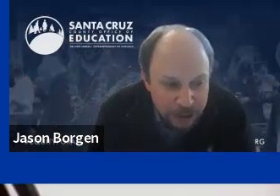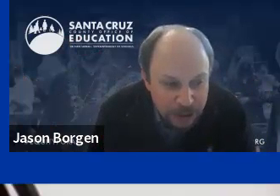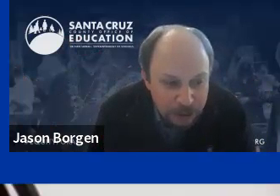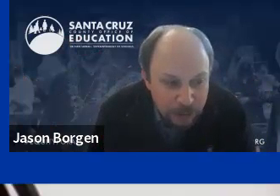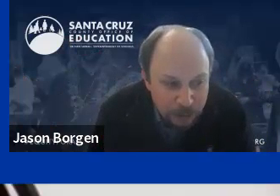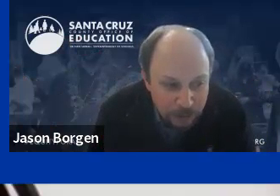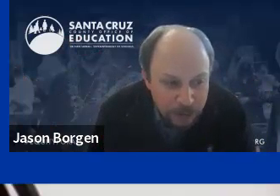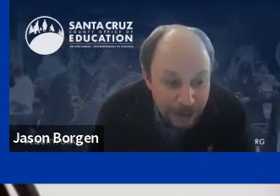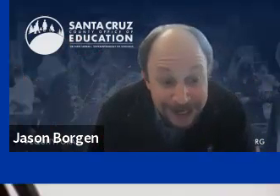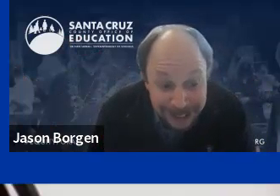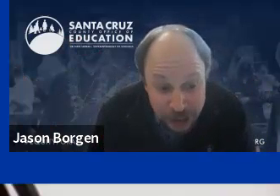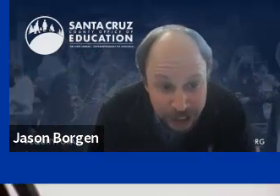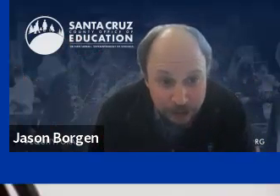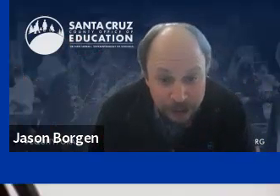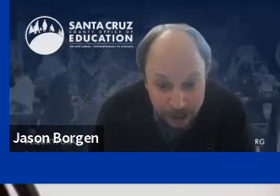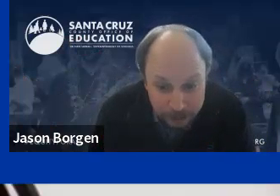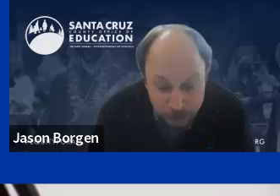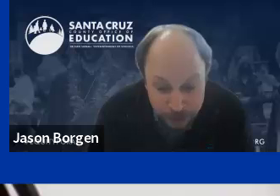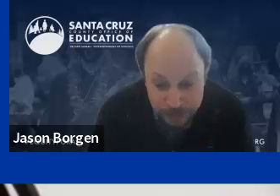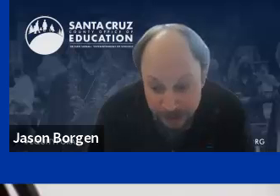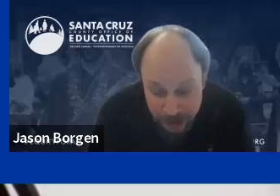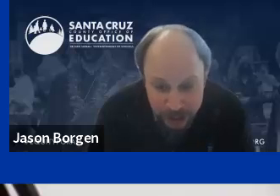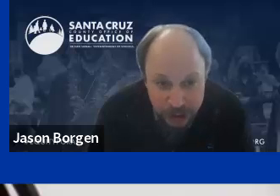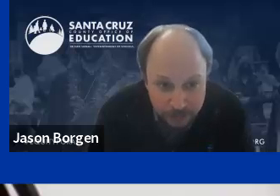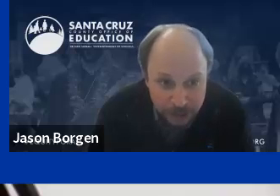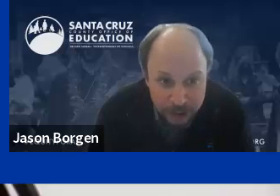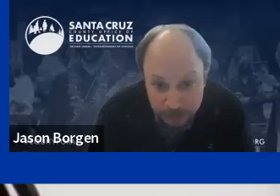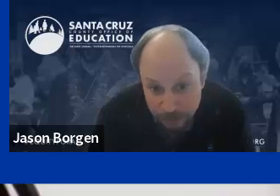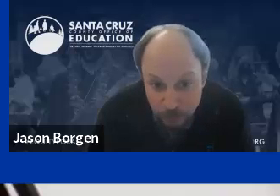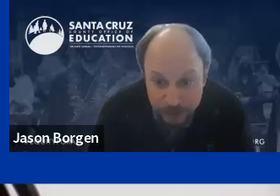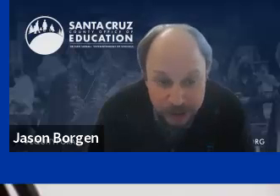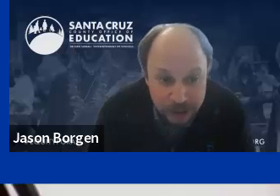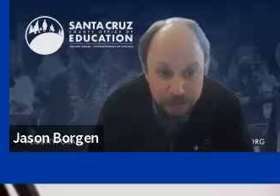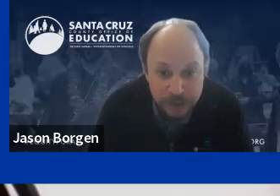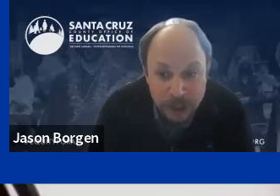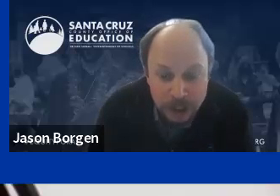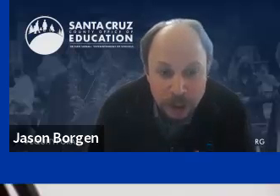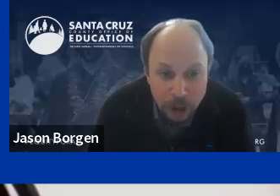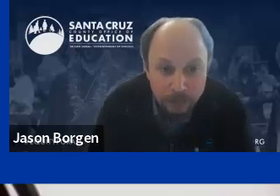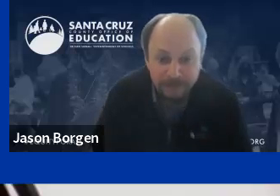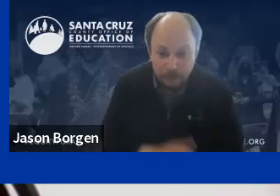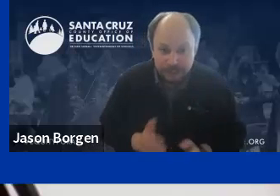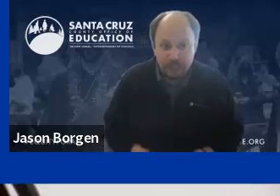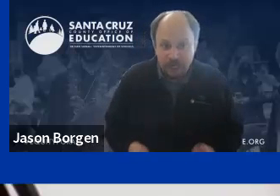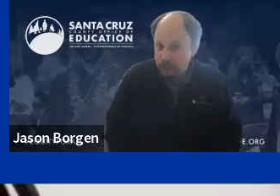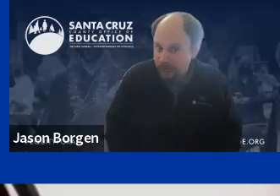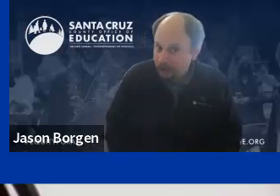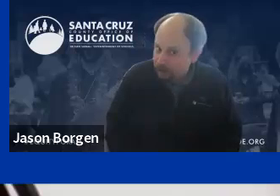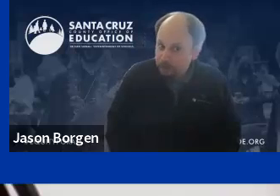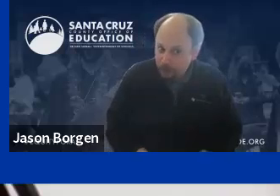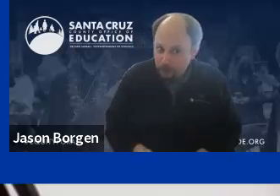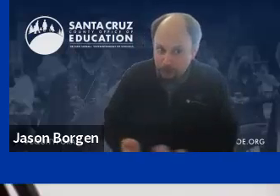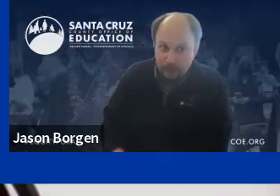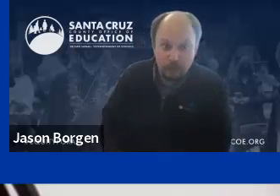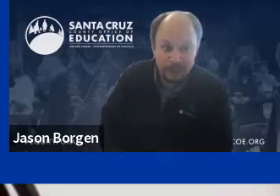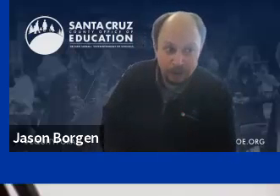So I think, as an educator and a person who's been in education for the last 20 plus years, my focus is education, but I also need